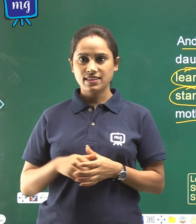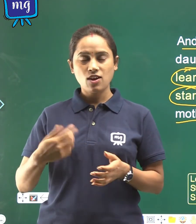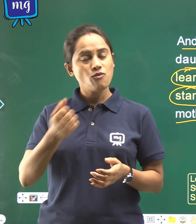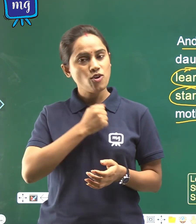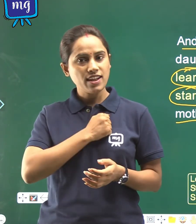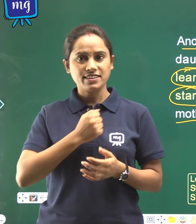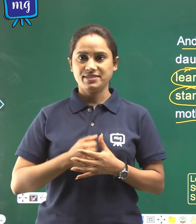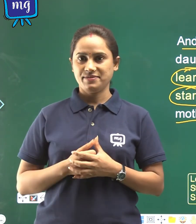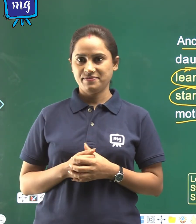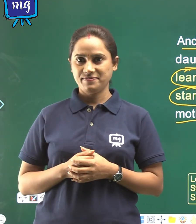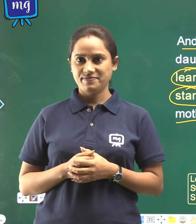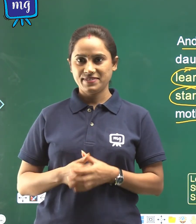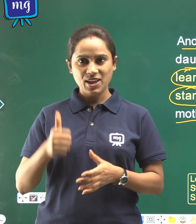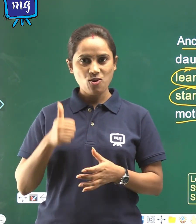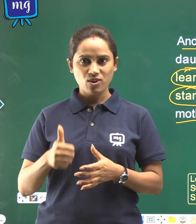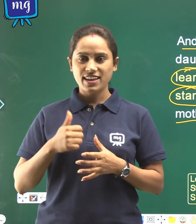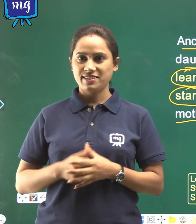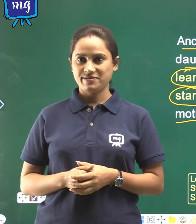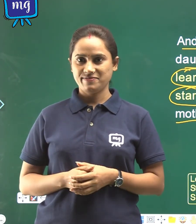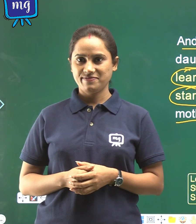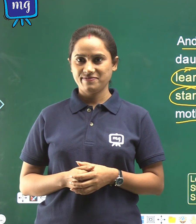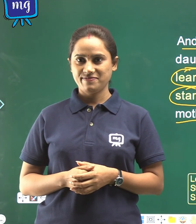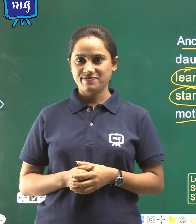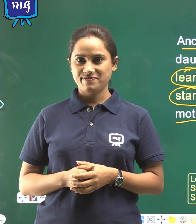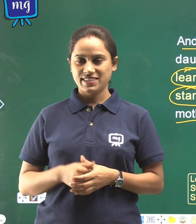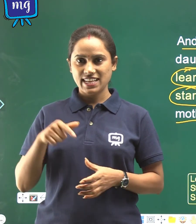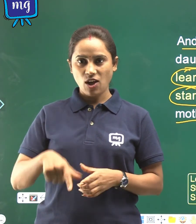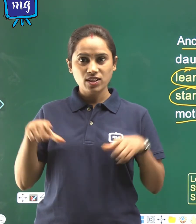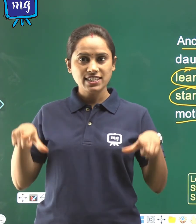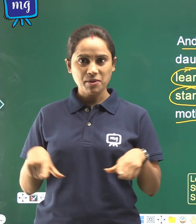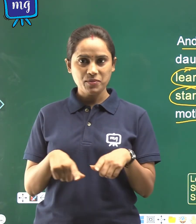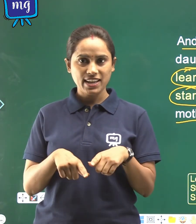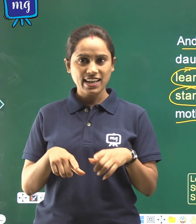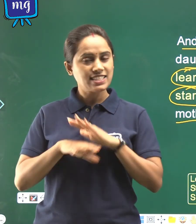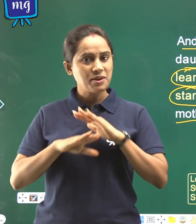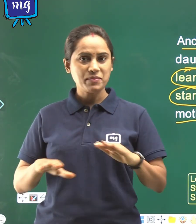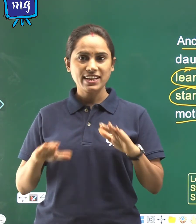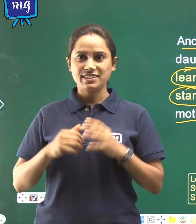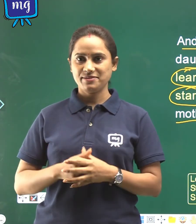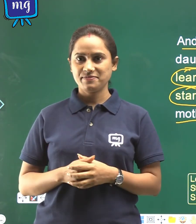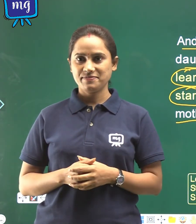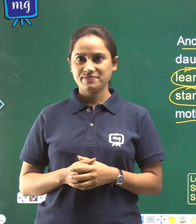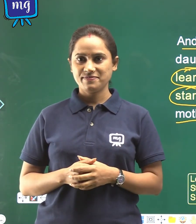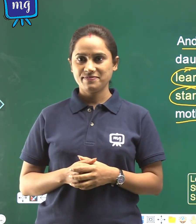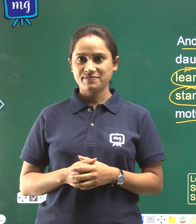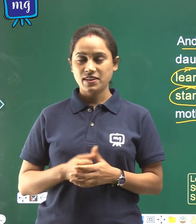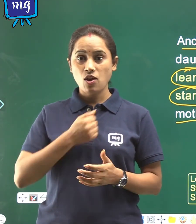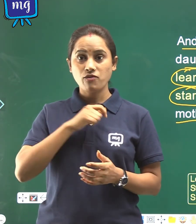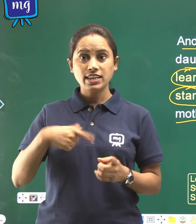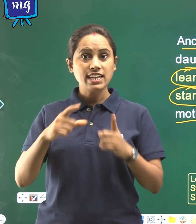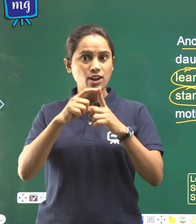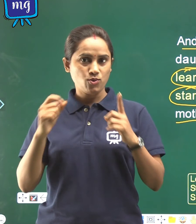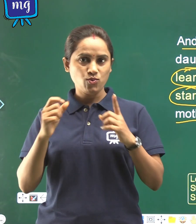for us. Okay, now the summary is complete. We shall do